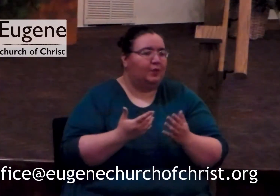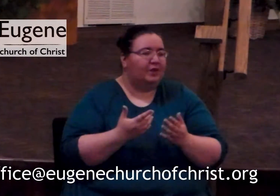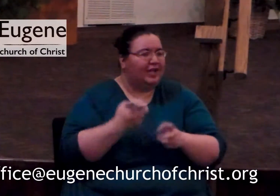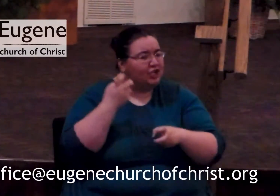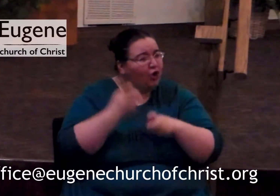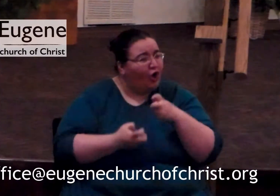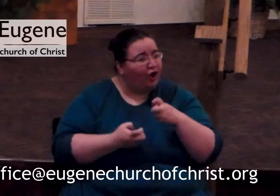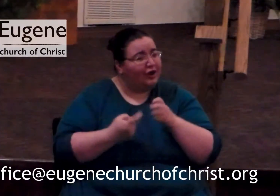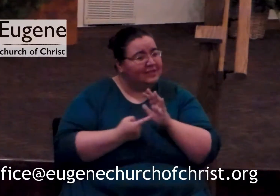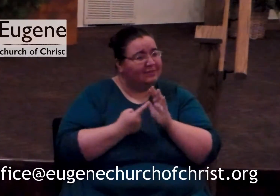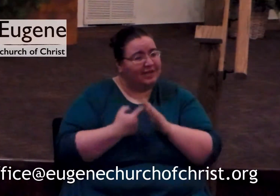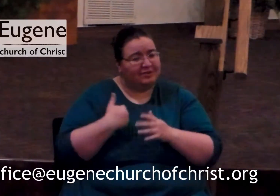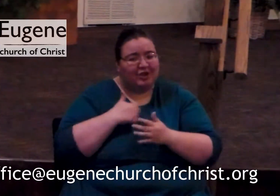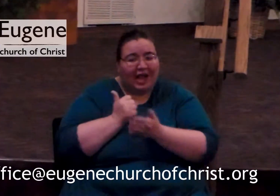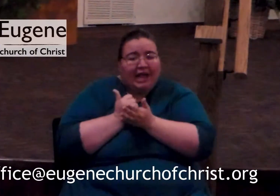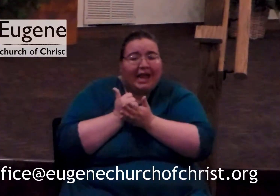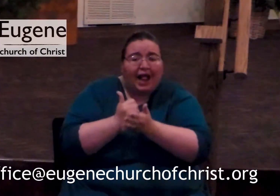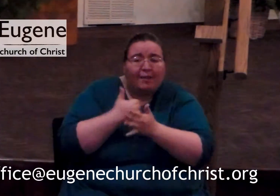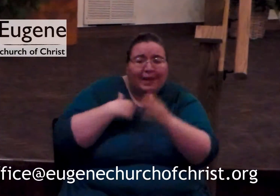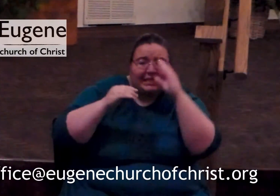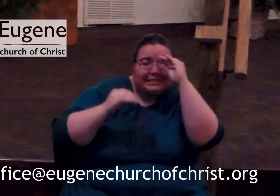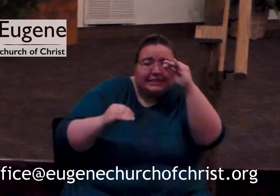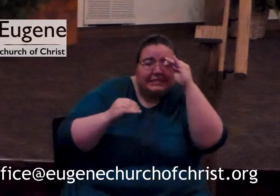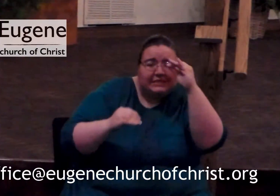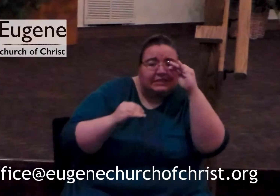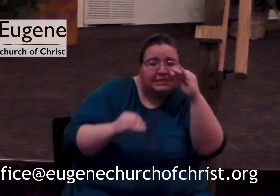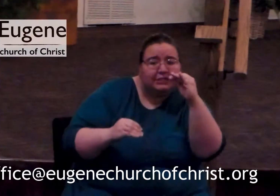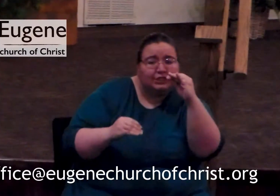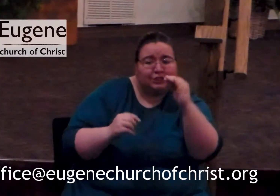gone. But Jesus would say this is part of what happens.